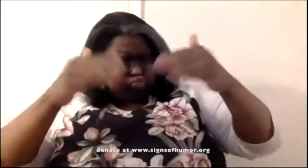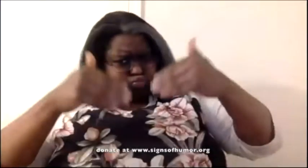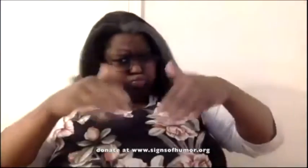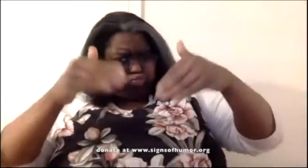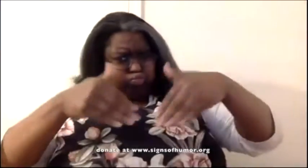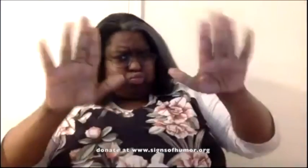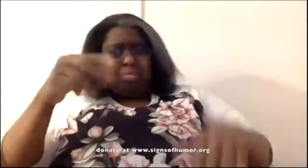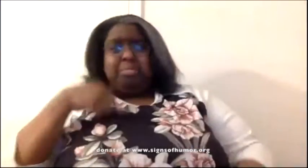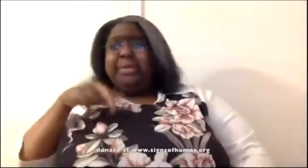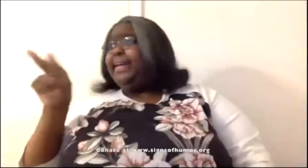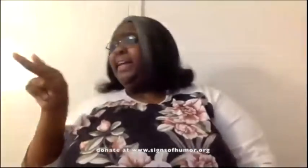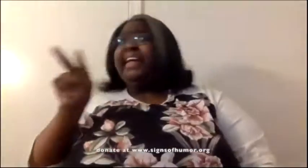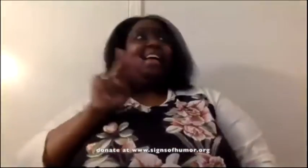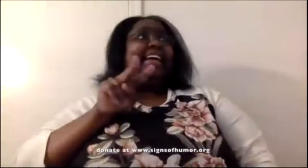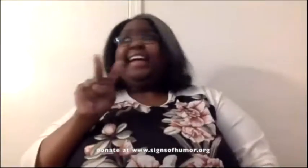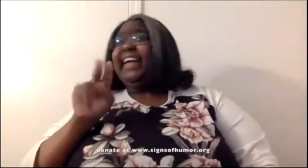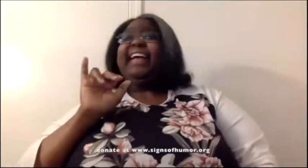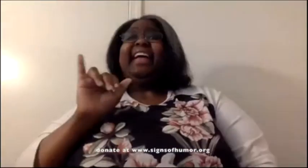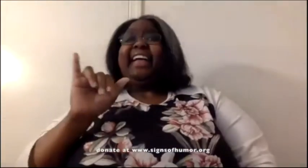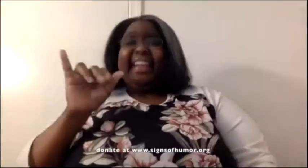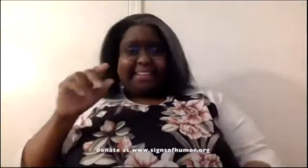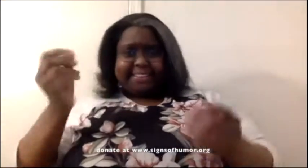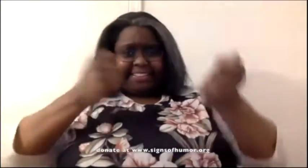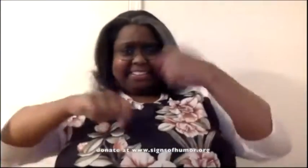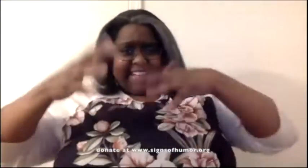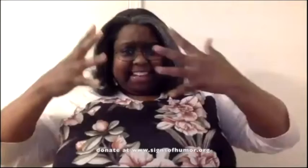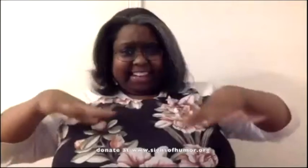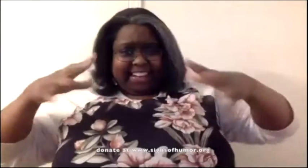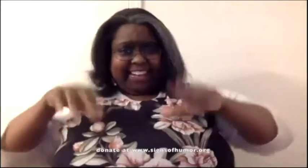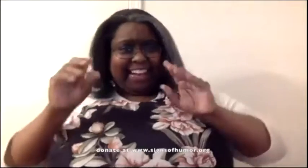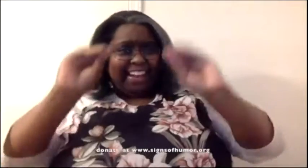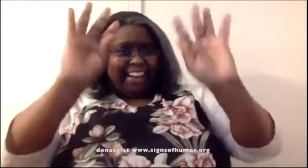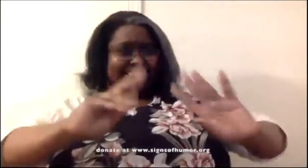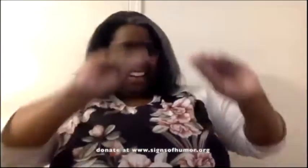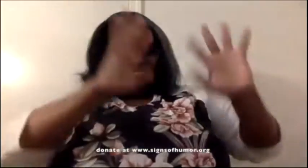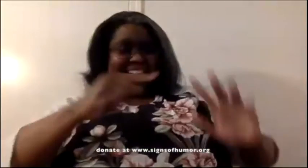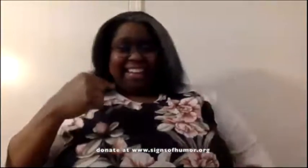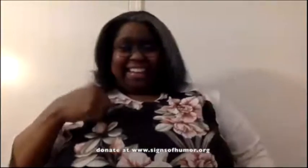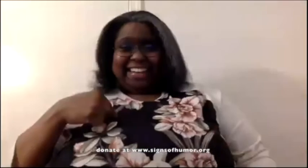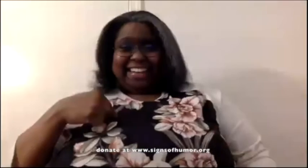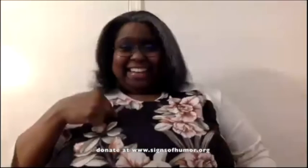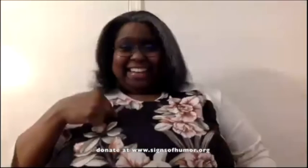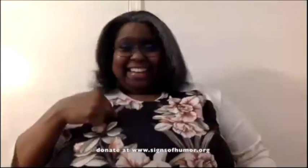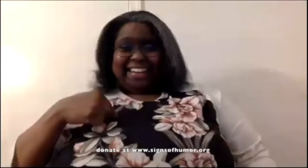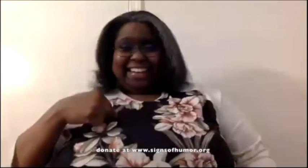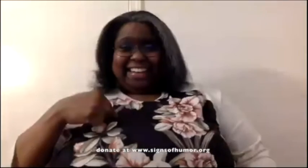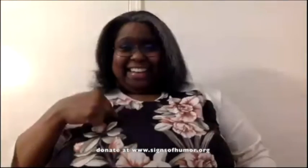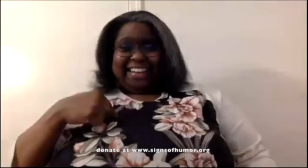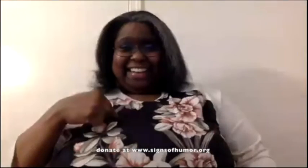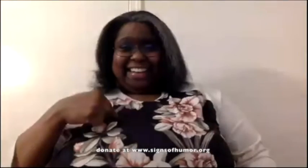So my aunt came by and asked if she could take my sisters and I to church. So of course we had to get all dressed up